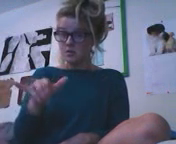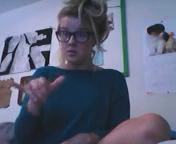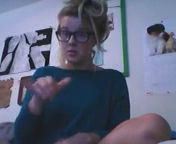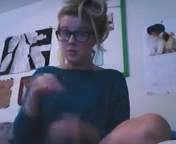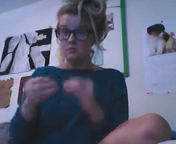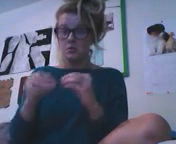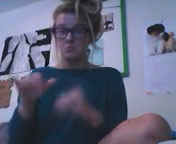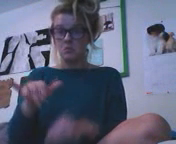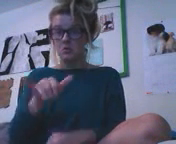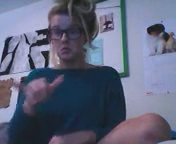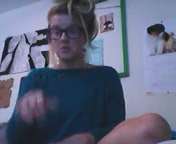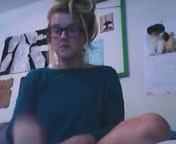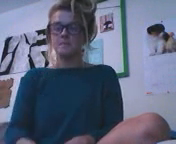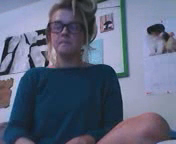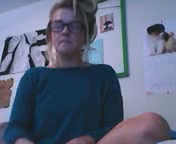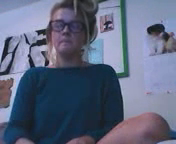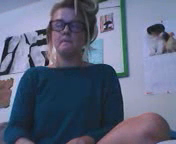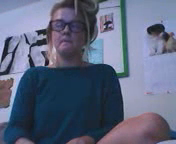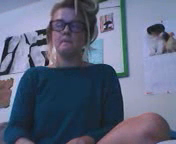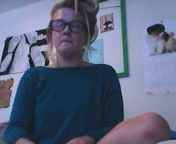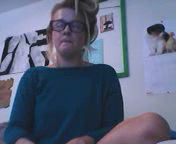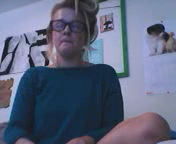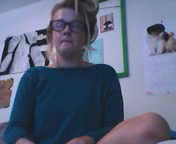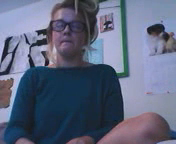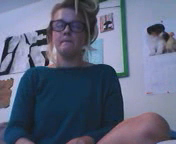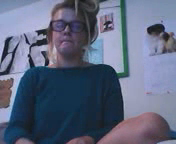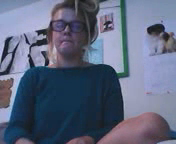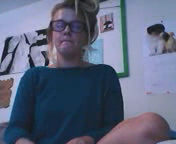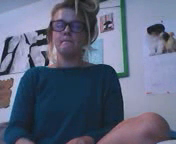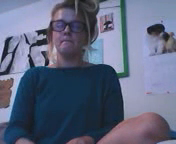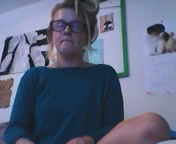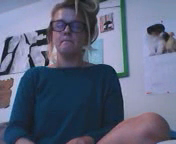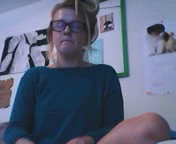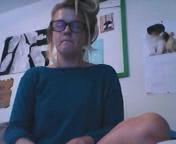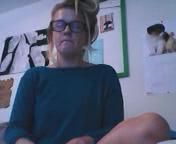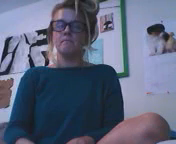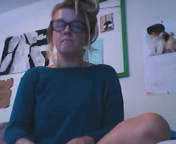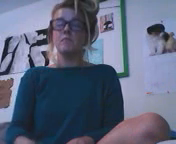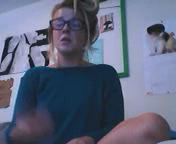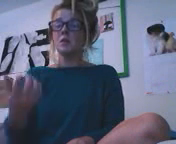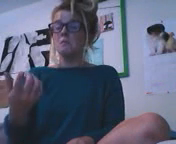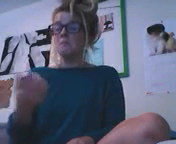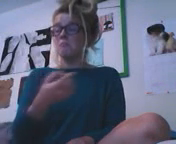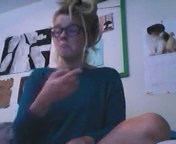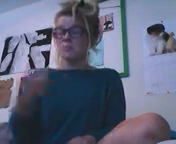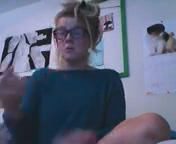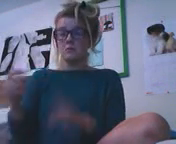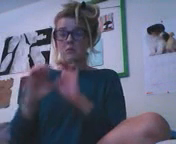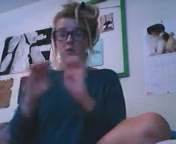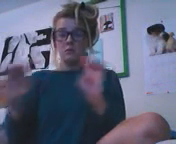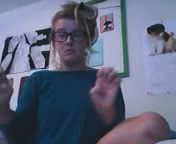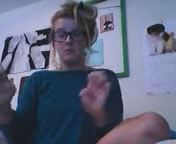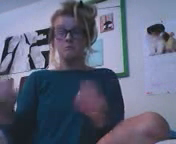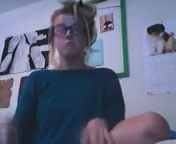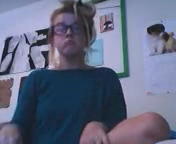of our reaction arrow, we can consider this reaction correctly balanced. And after you